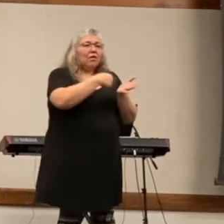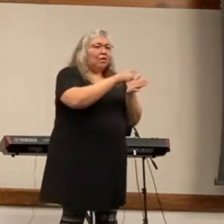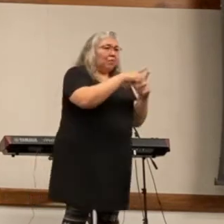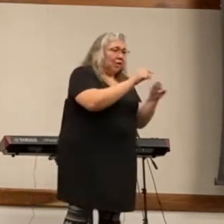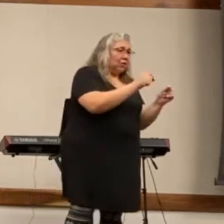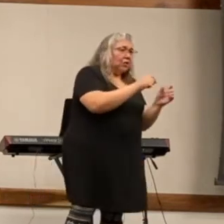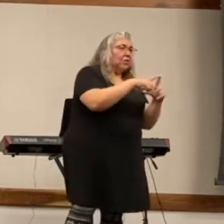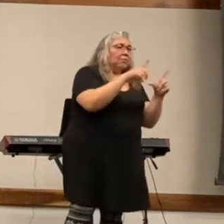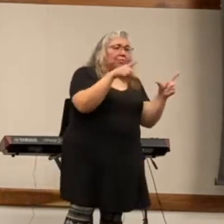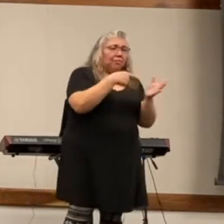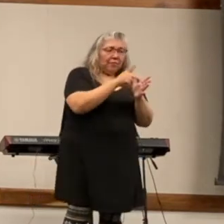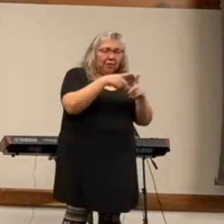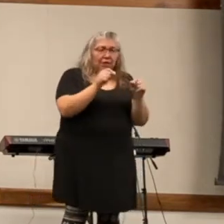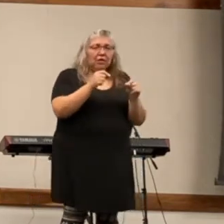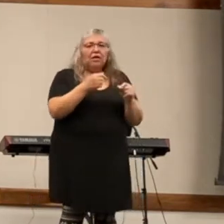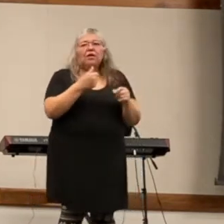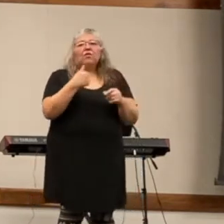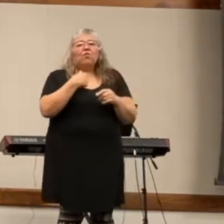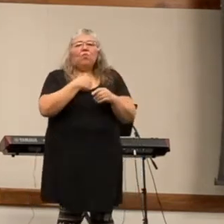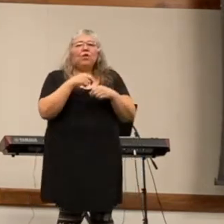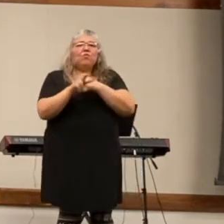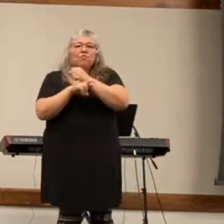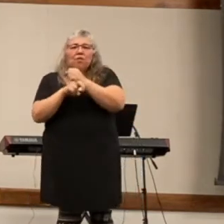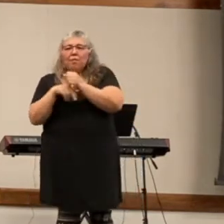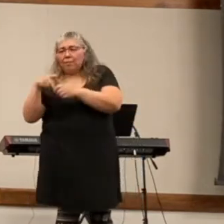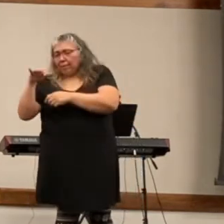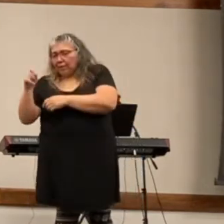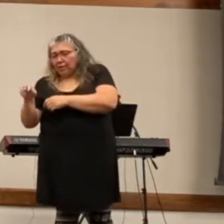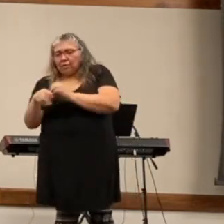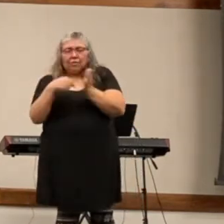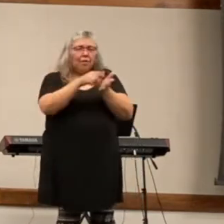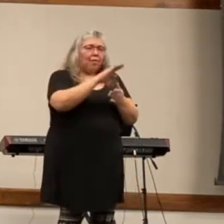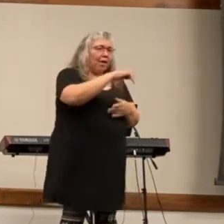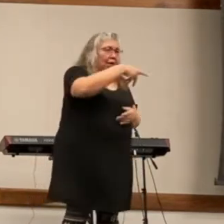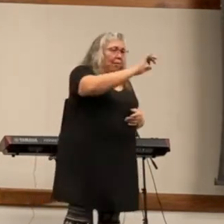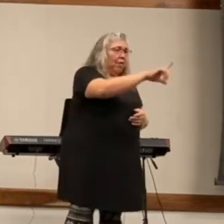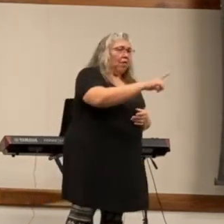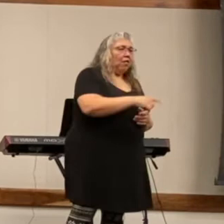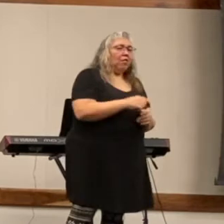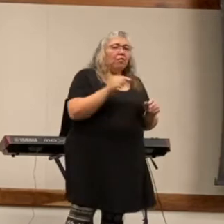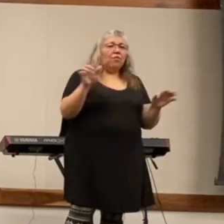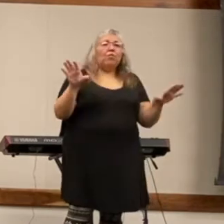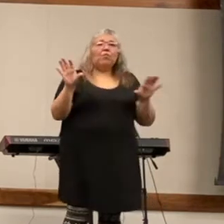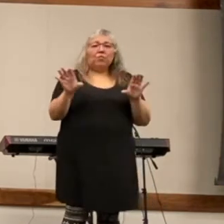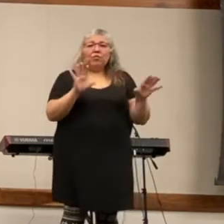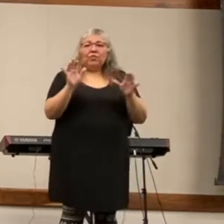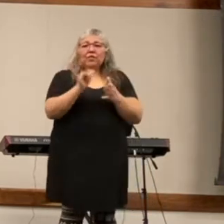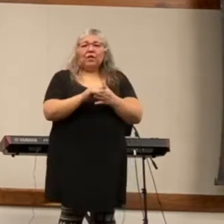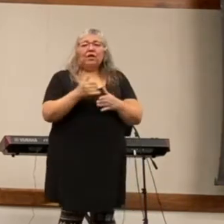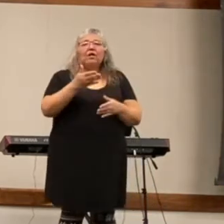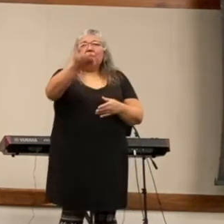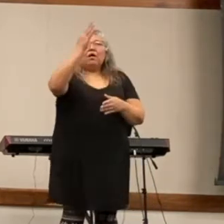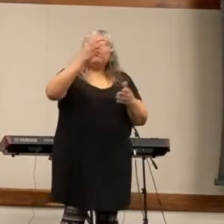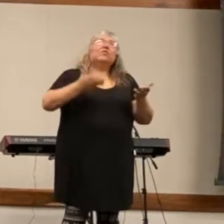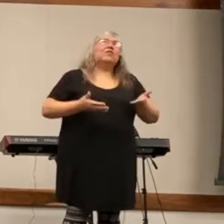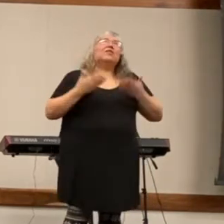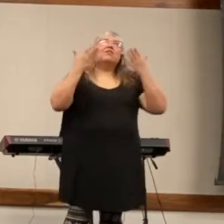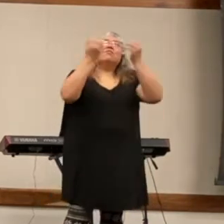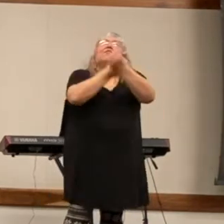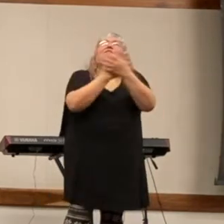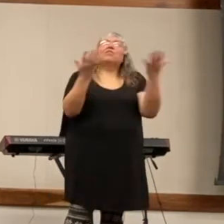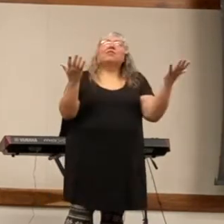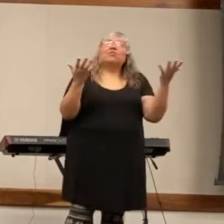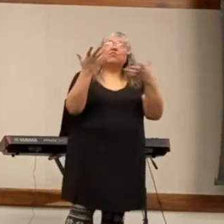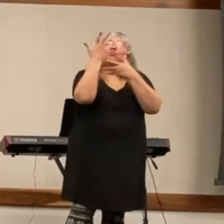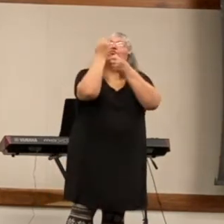loan. We're robbing Peter to pay Paul. We were there. God, we're gonna give you everything. We